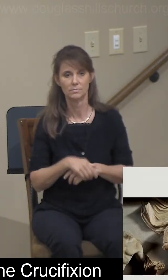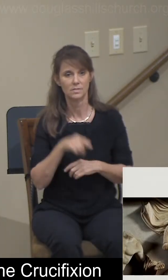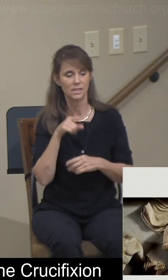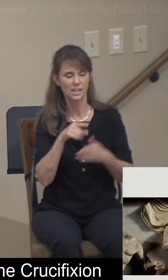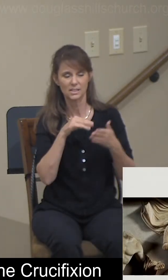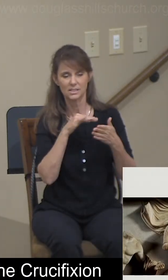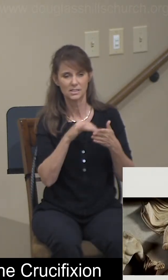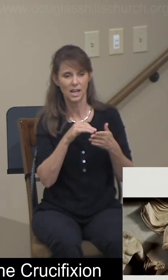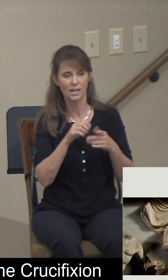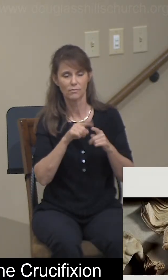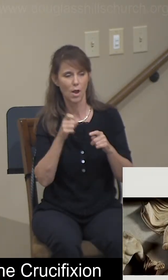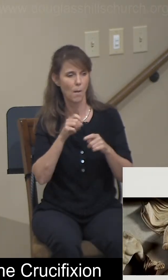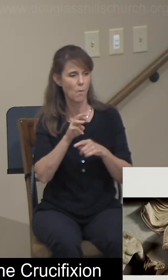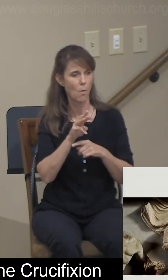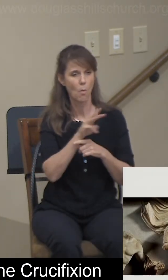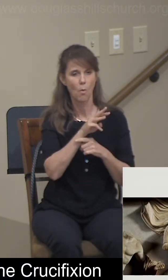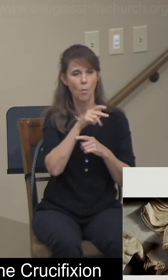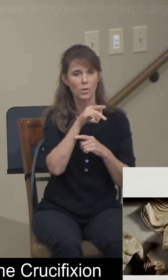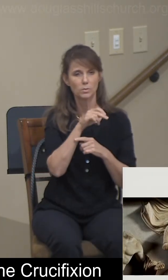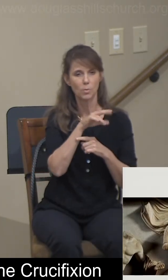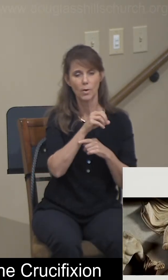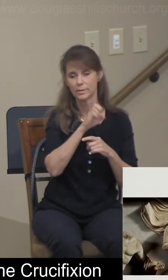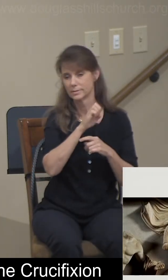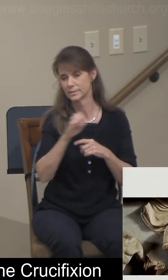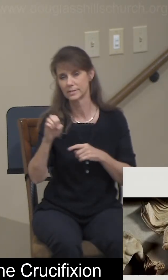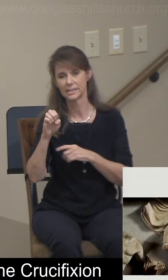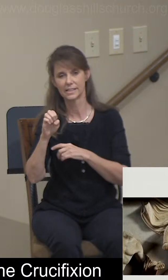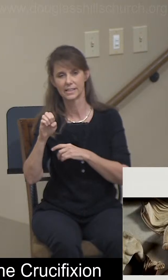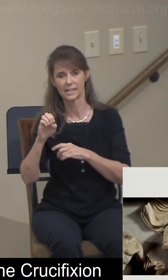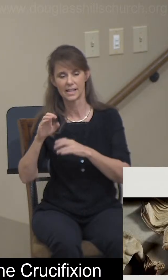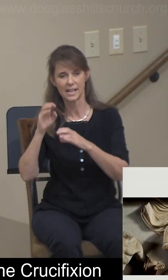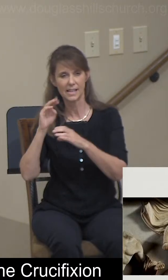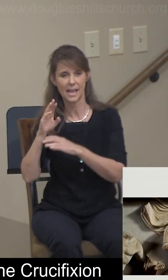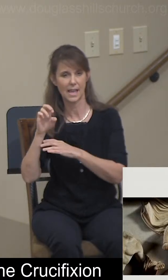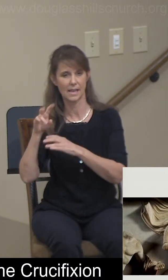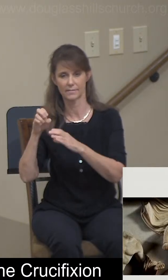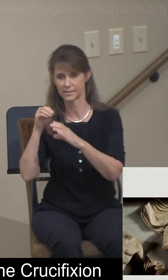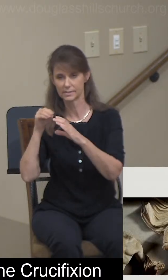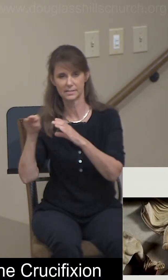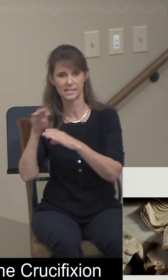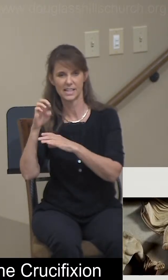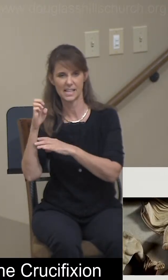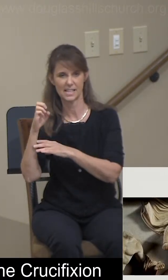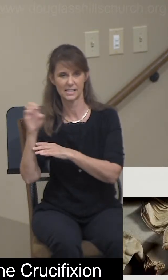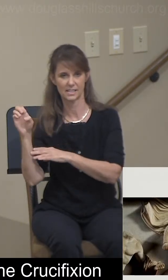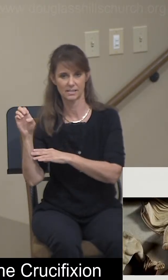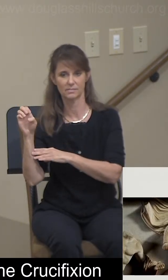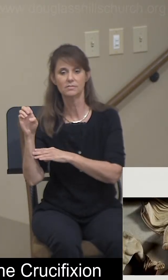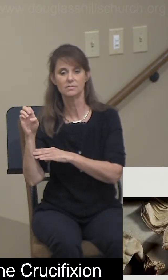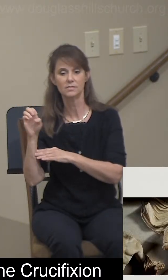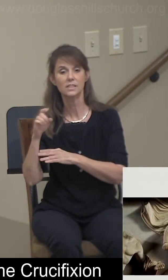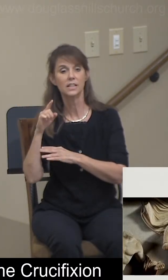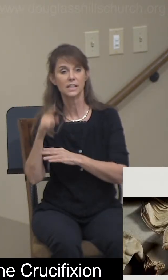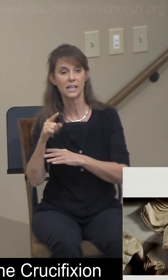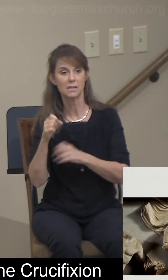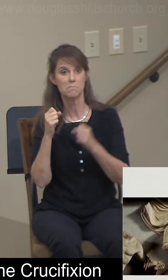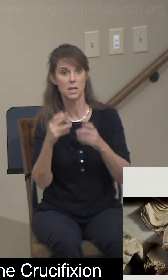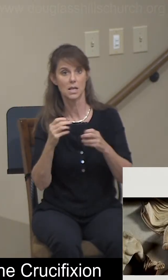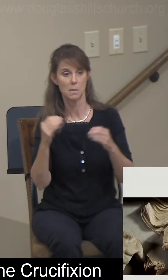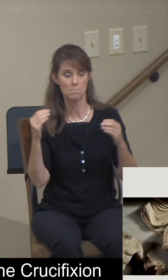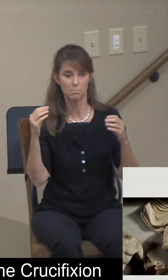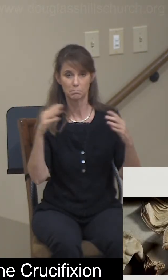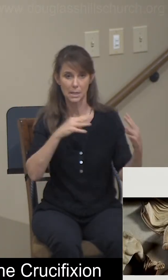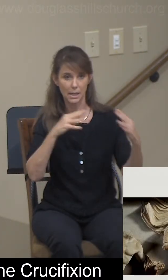from West Point to the caves of the Middle East. He was outnumbered in every single battle he fought, and through sheer